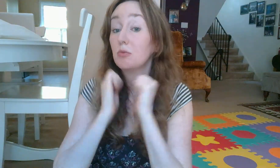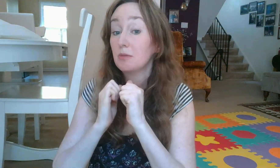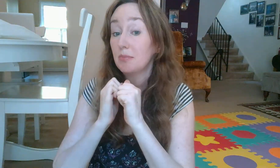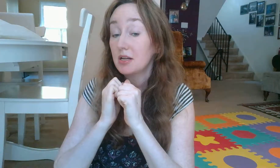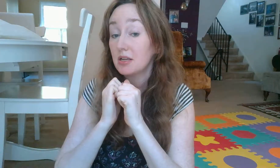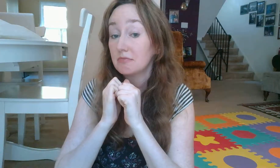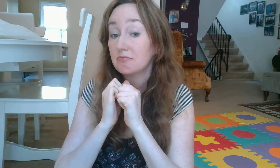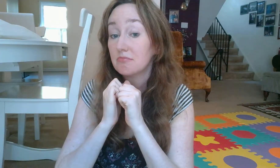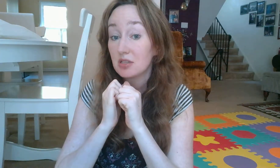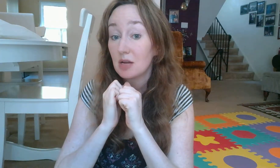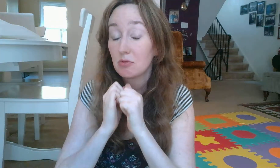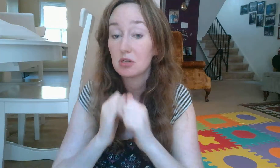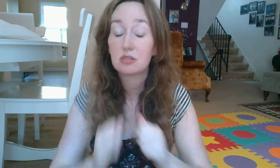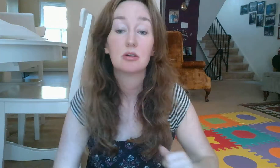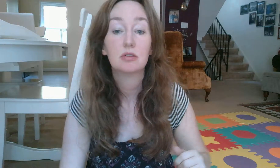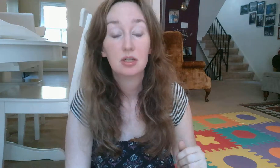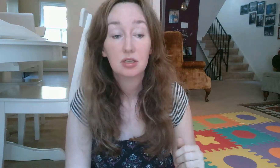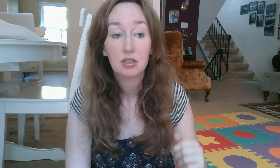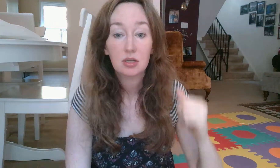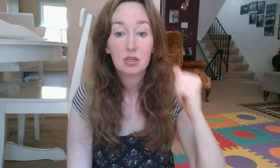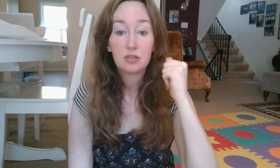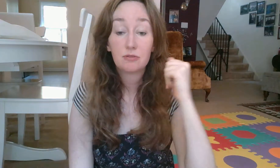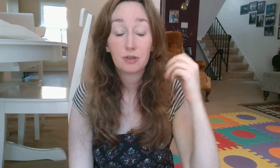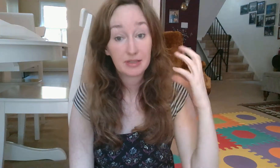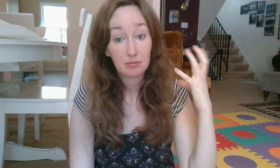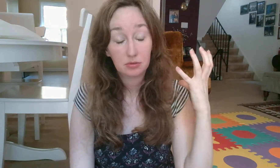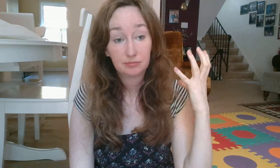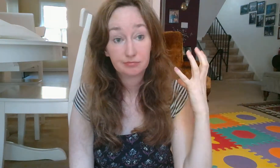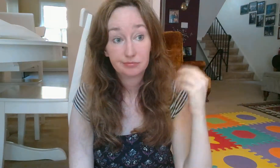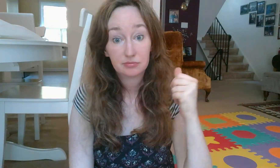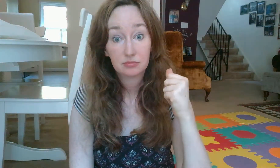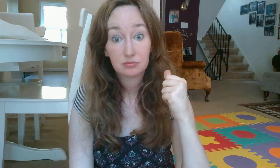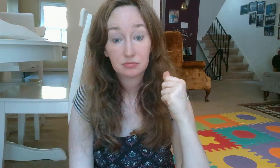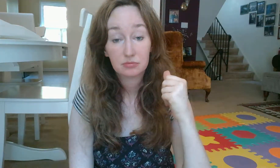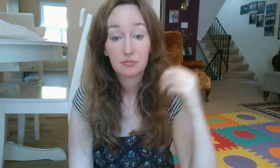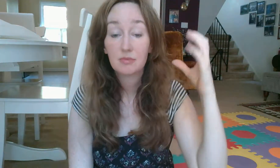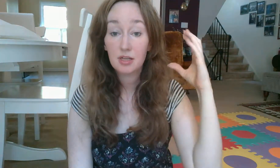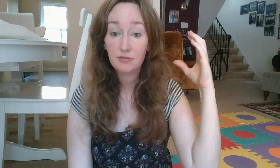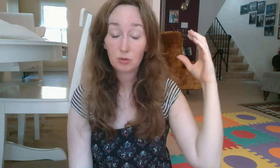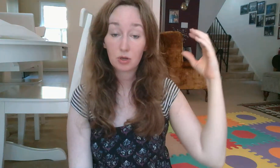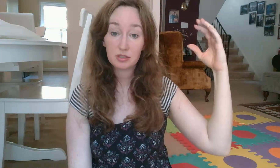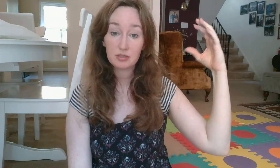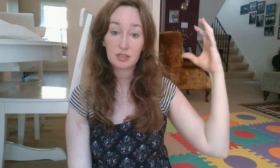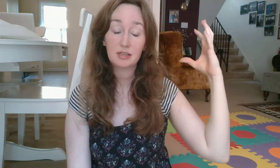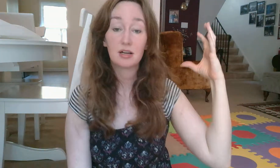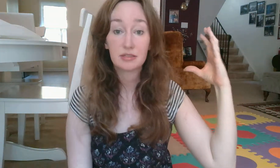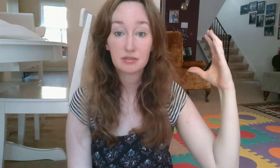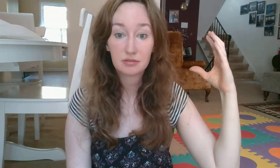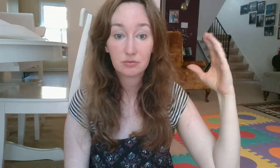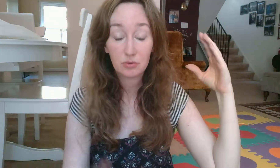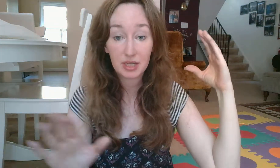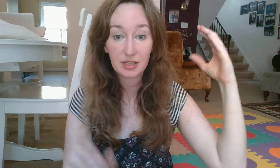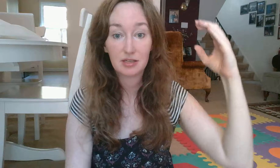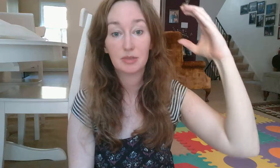where the bonnet straps were. So for example, if you were going to sign cousin, we'll get to that in a minute,